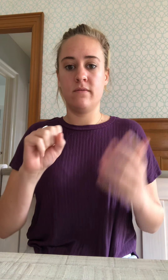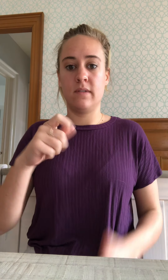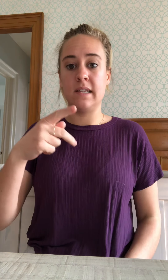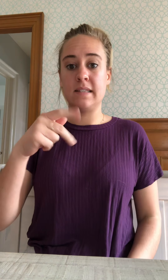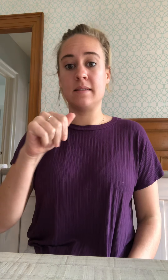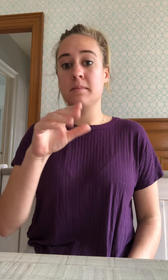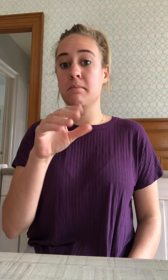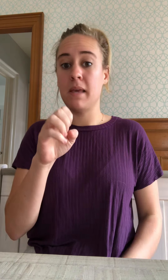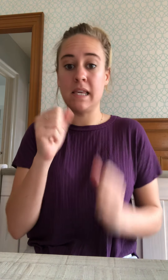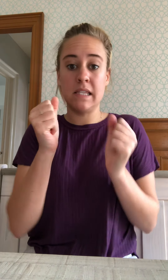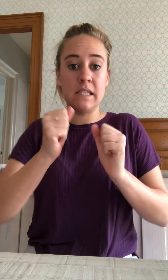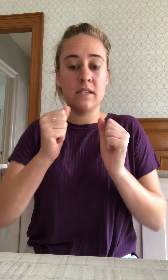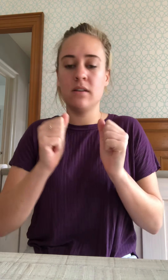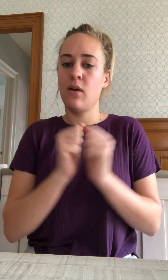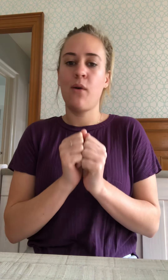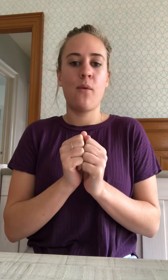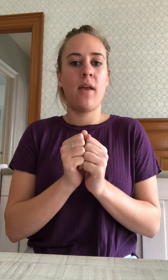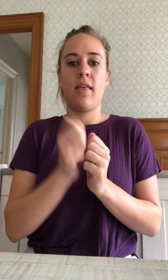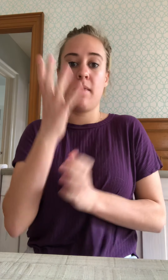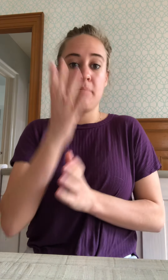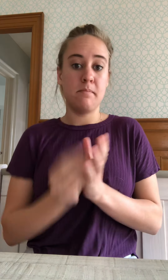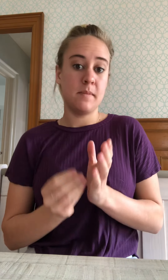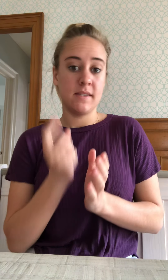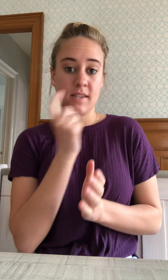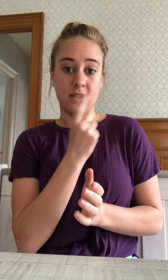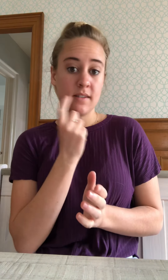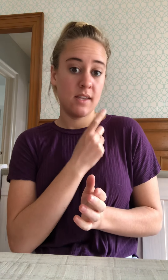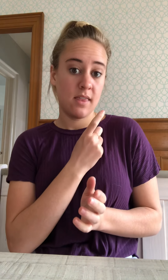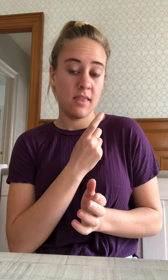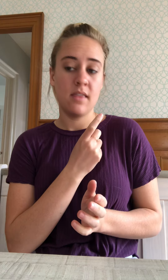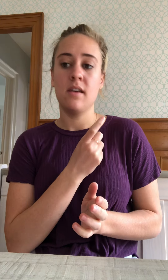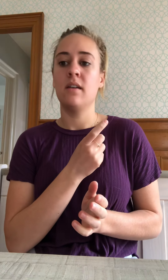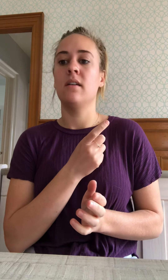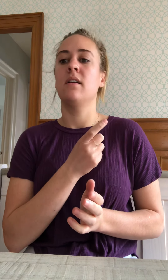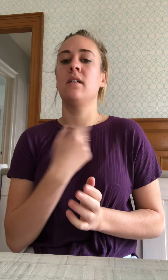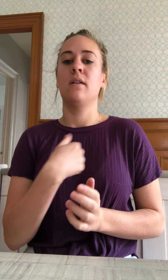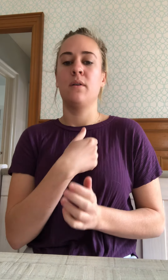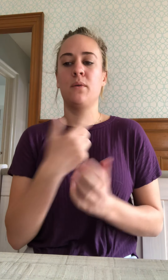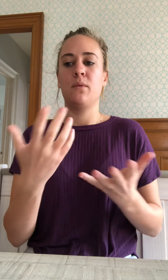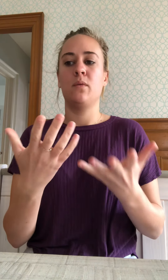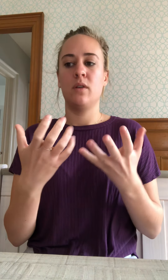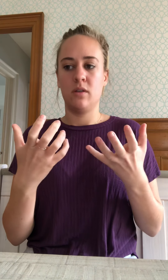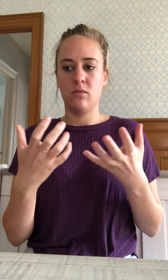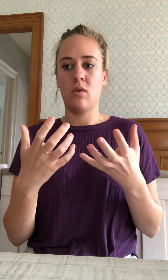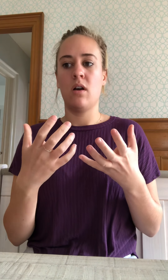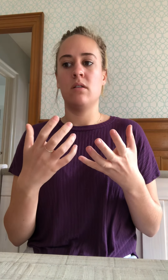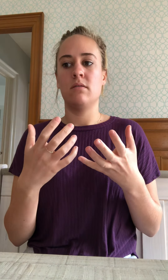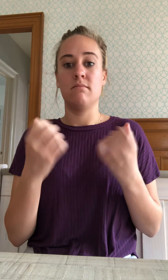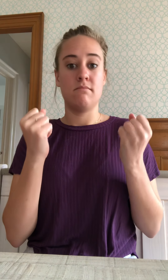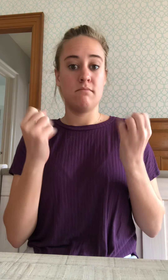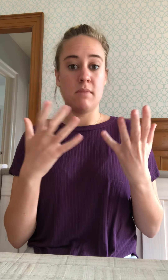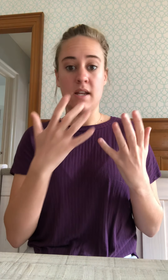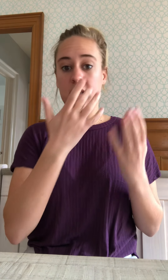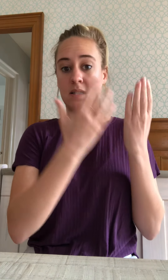congenitally missing teeth, for example, we want to consolidate the many spaces into few spaces and then